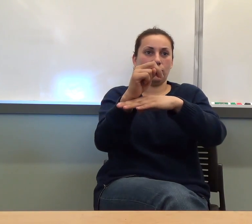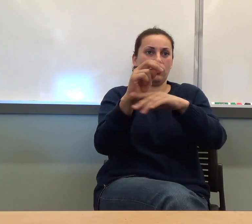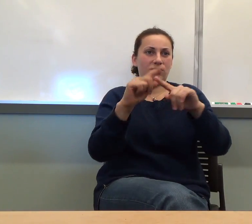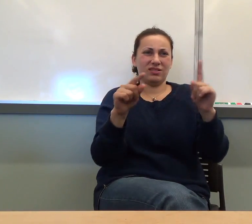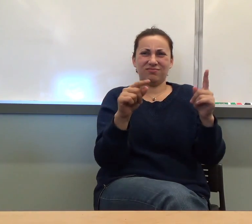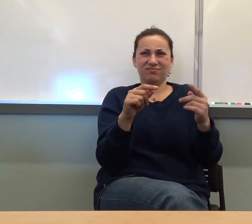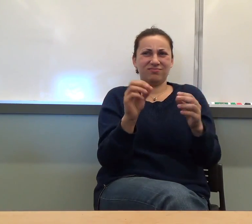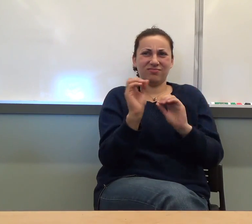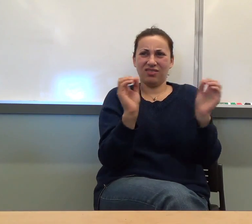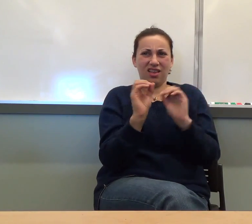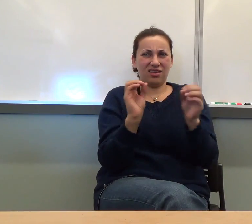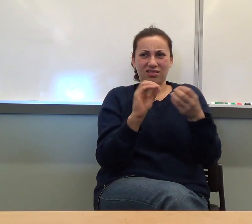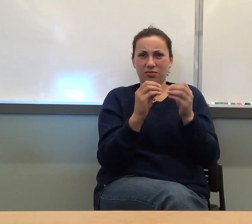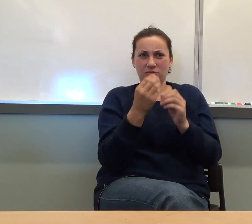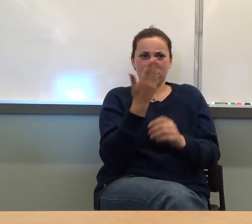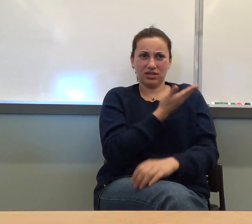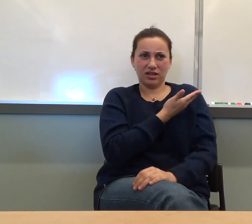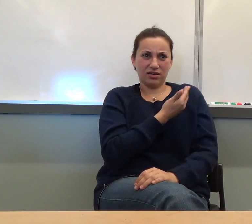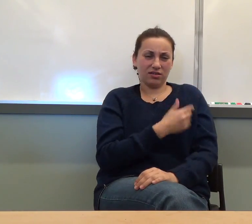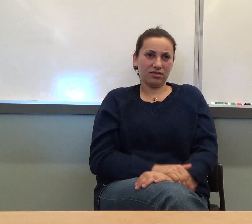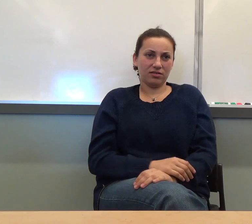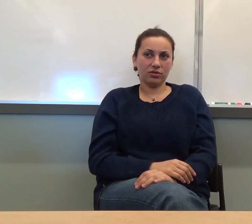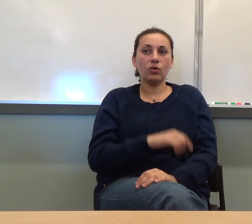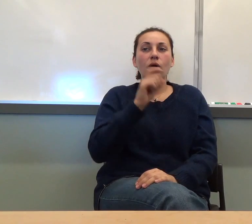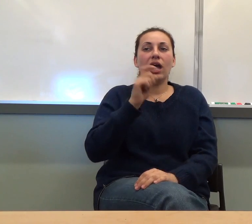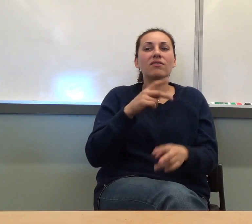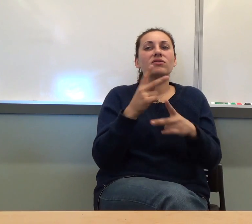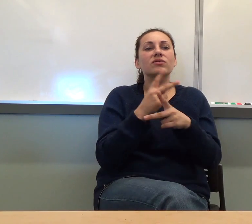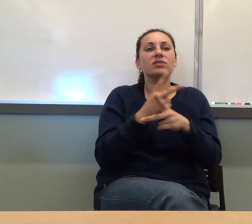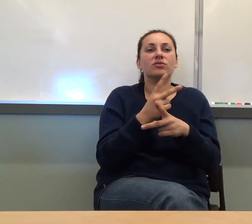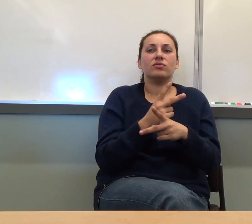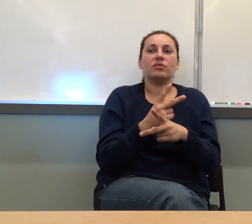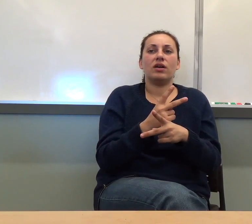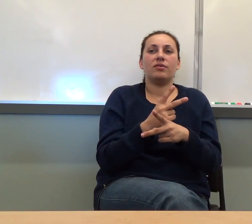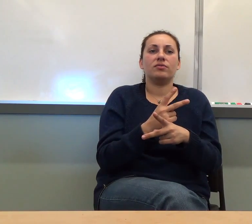Okay, we've actually got to calculate the increase, which means we have to do a subtraction problem.